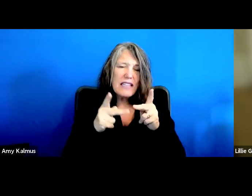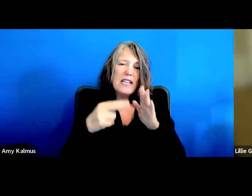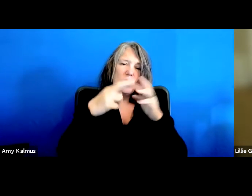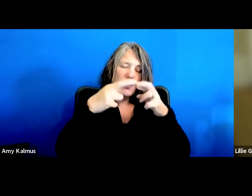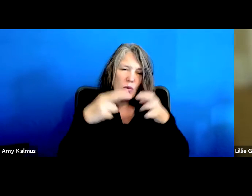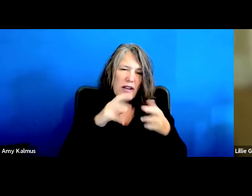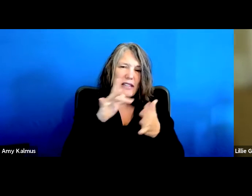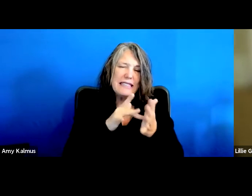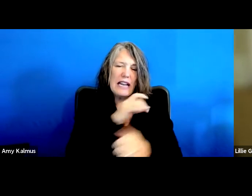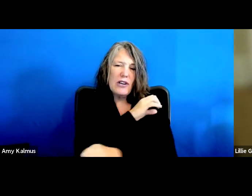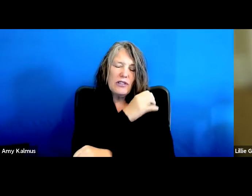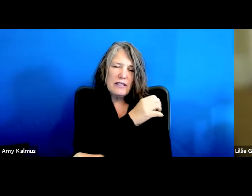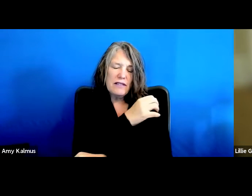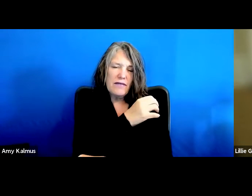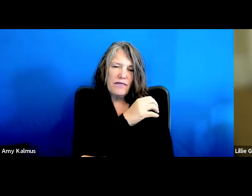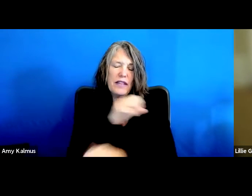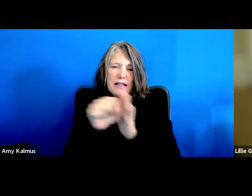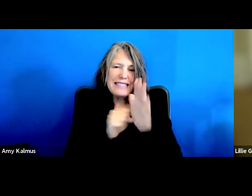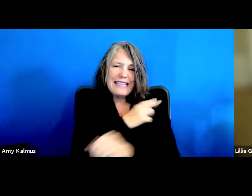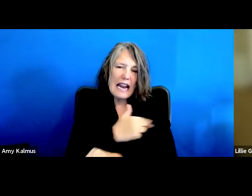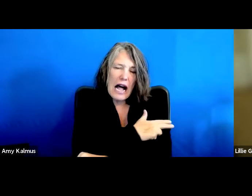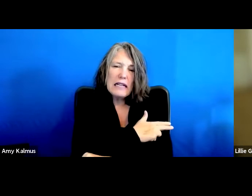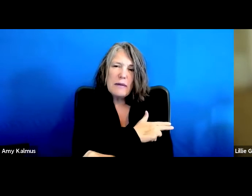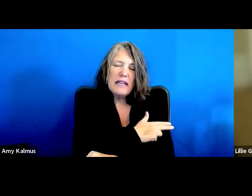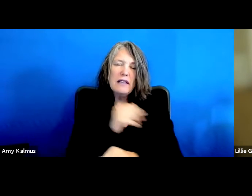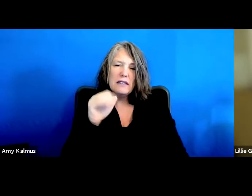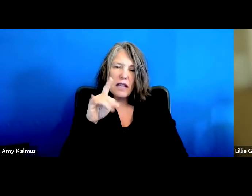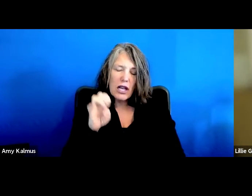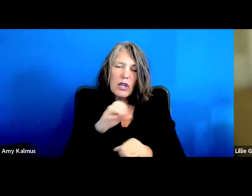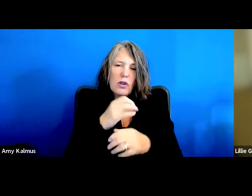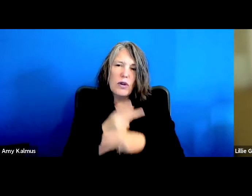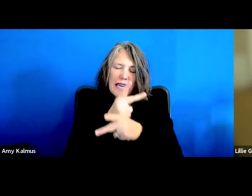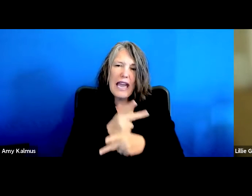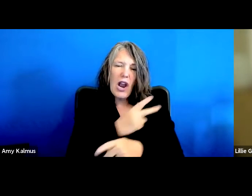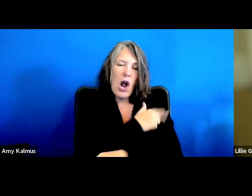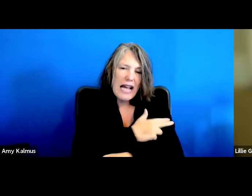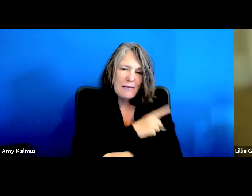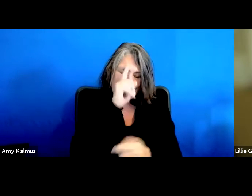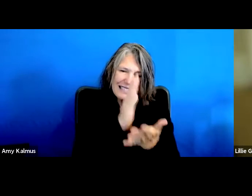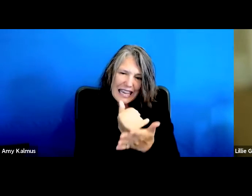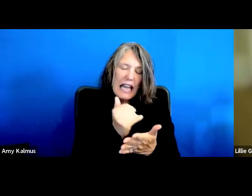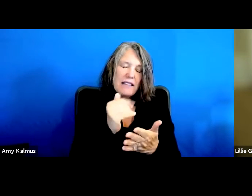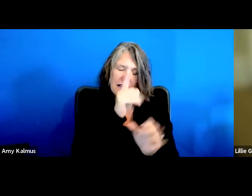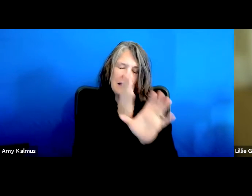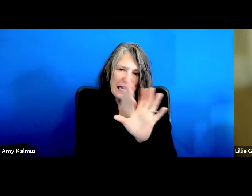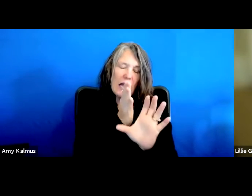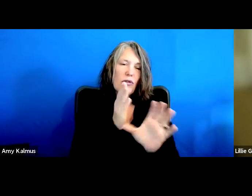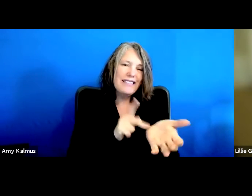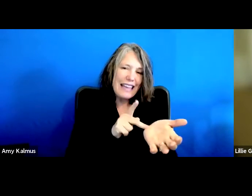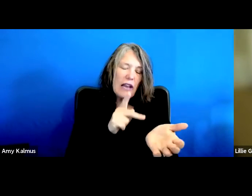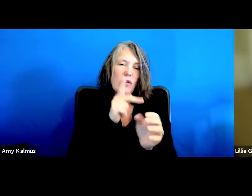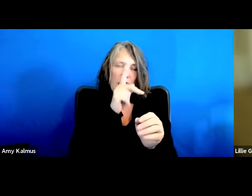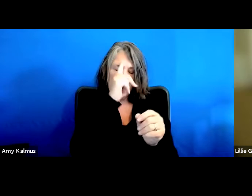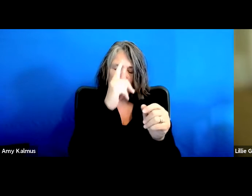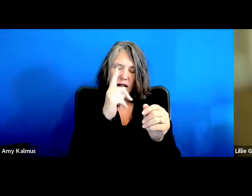centers, state hospitals, acute care hospitals, rehabilitation hospitals, psychiatric hospitals, veterans